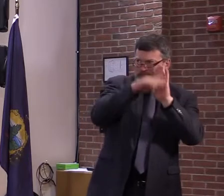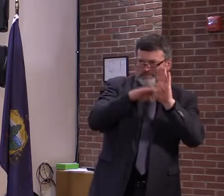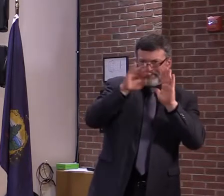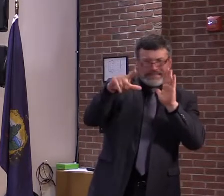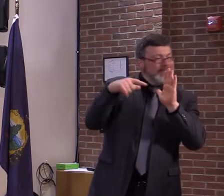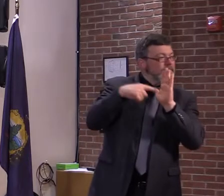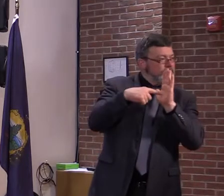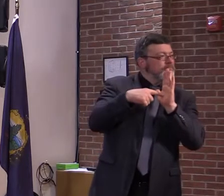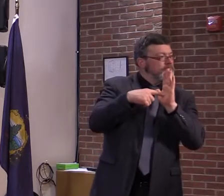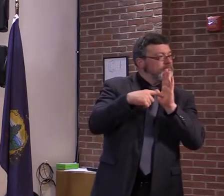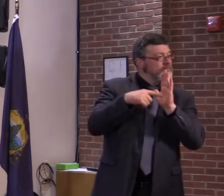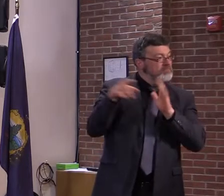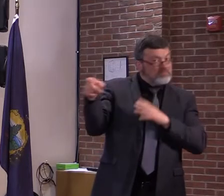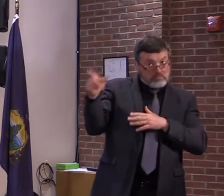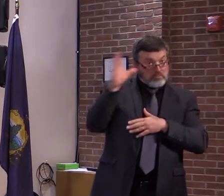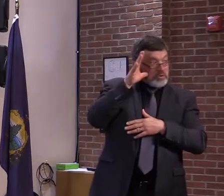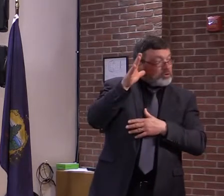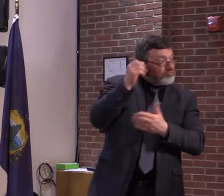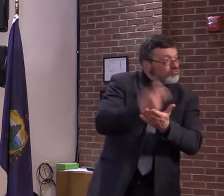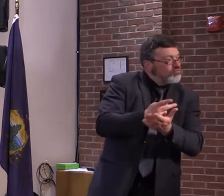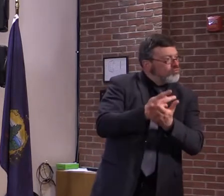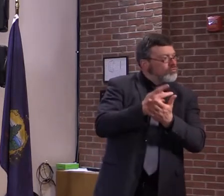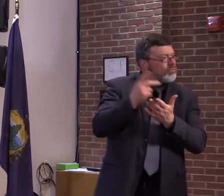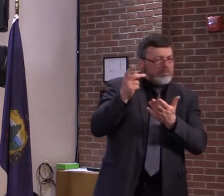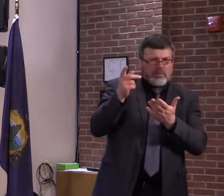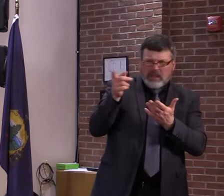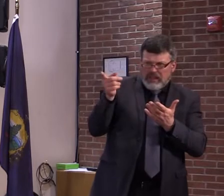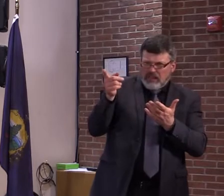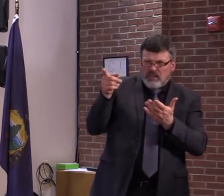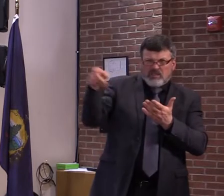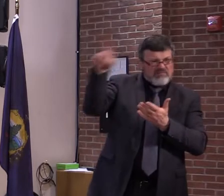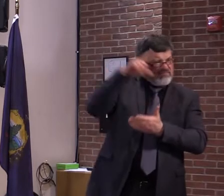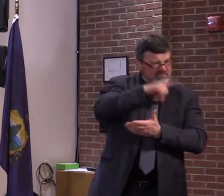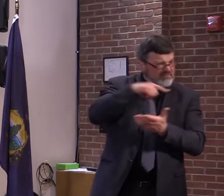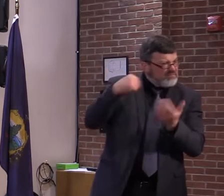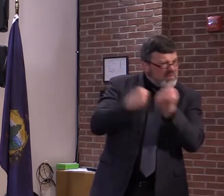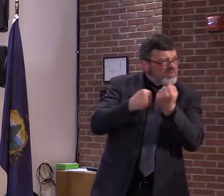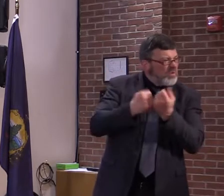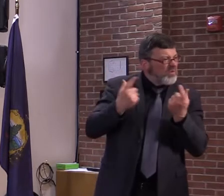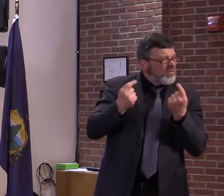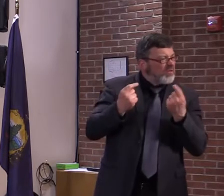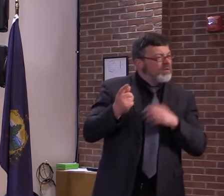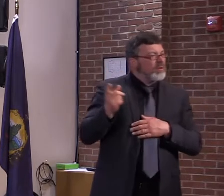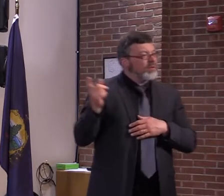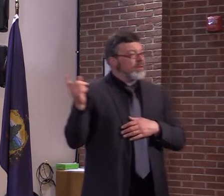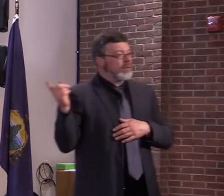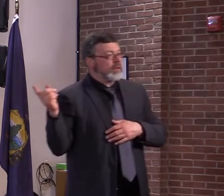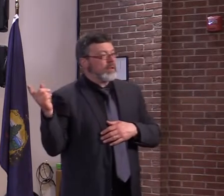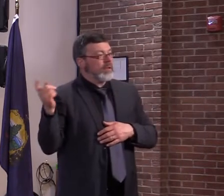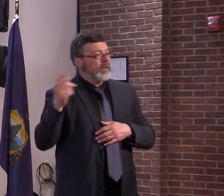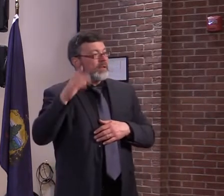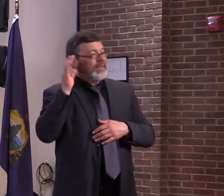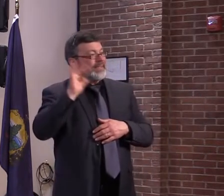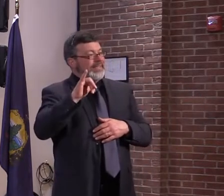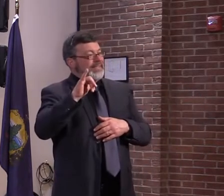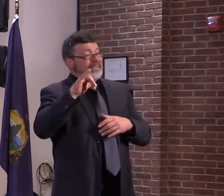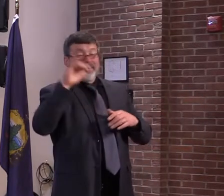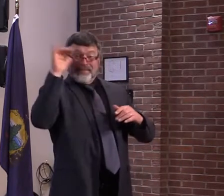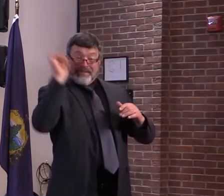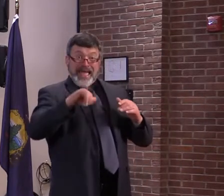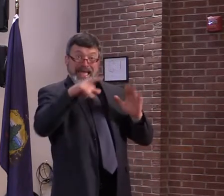two bills you didn't support? Yeah, it's different than the first two bills, and we're at a different time